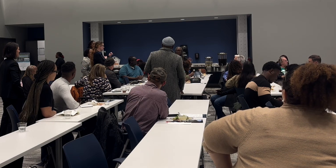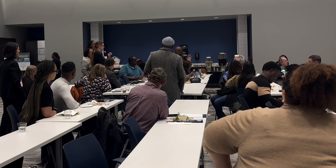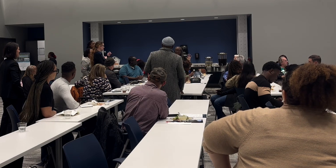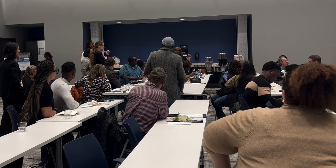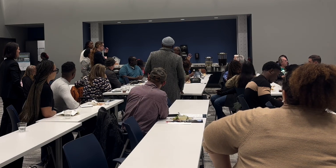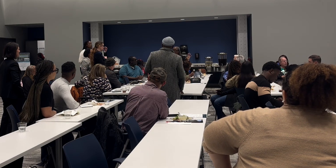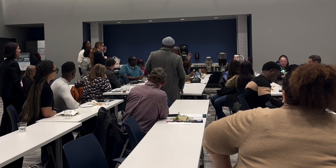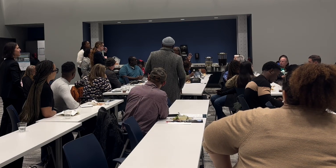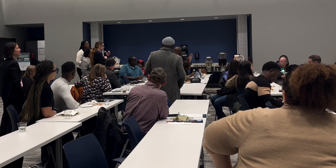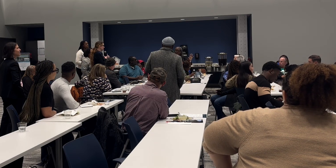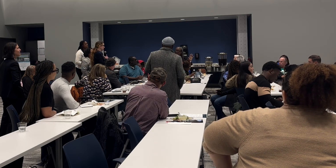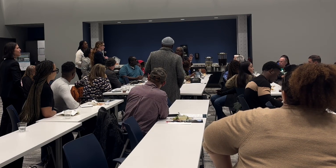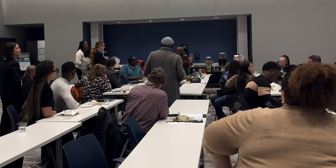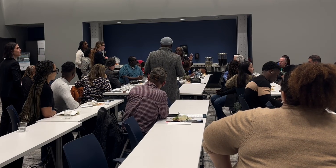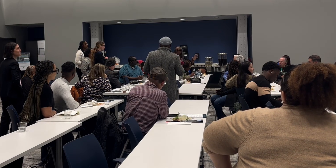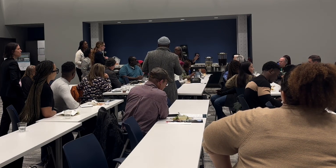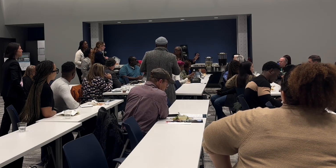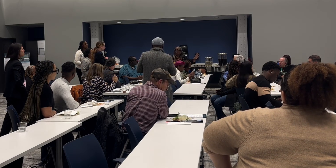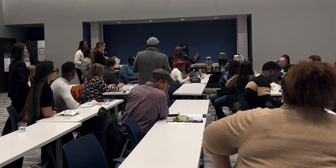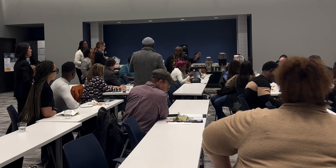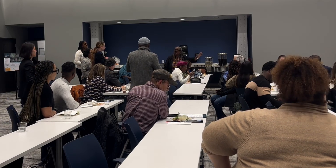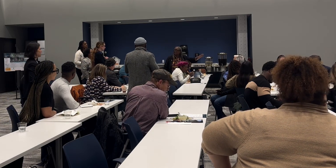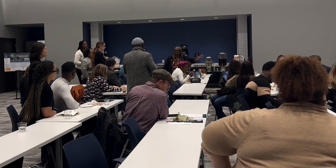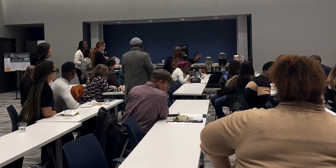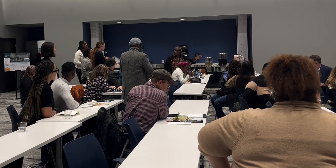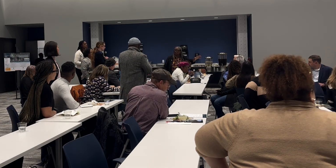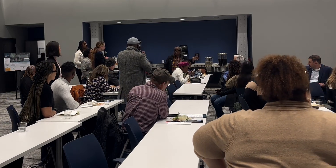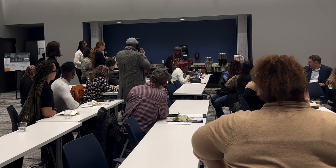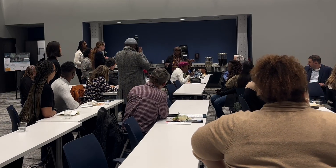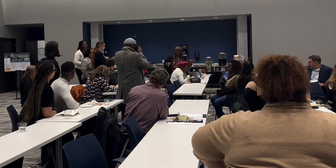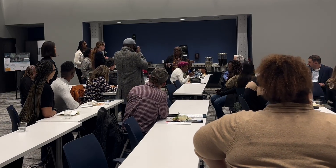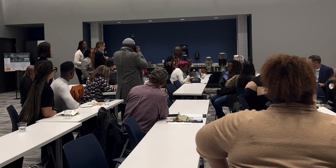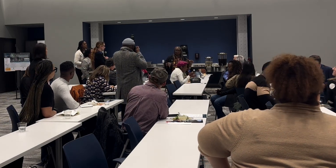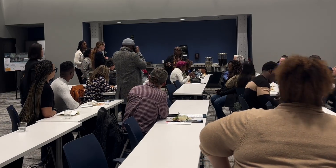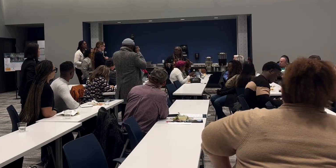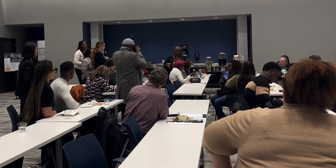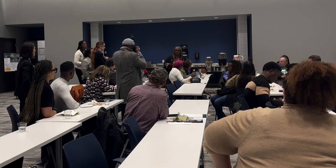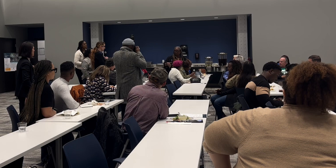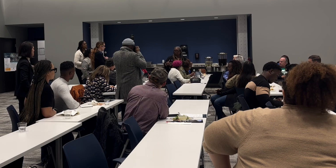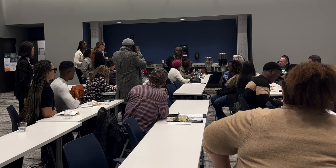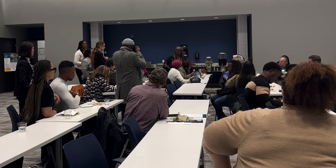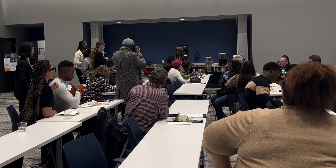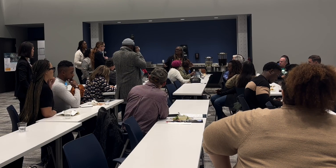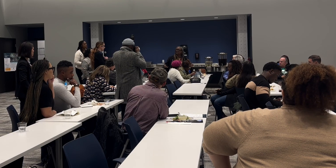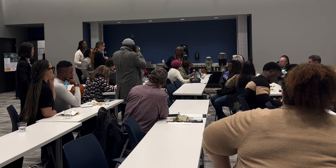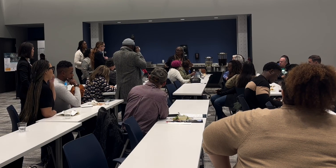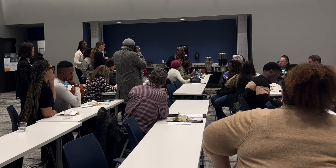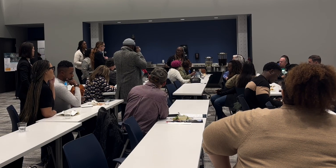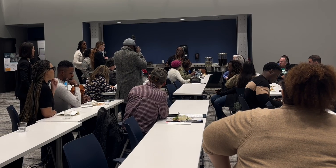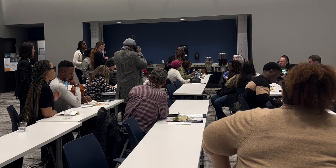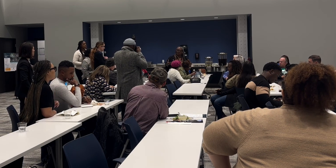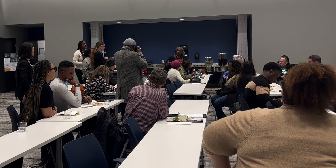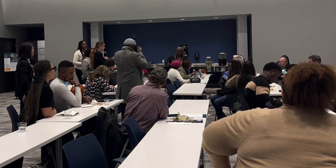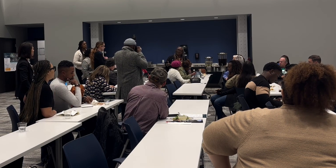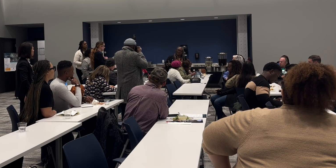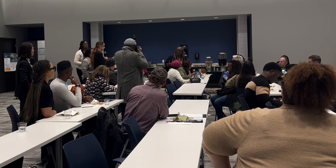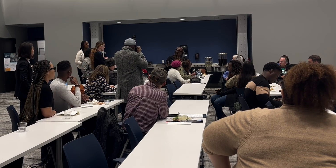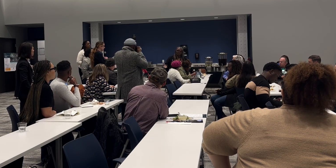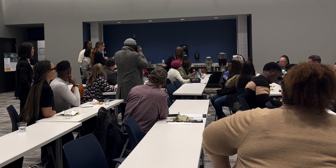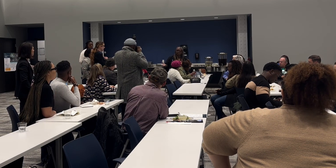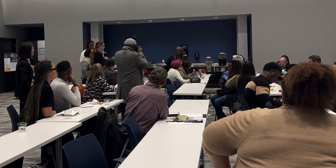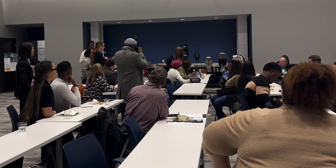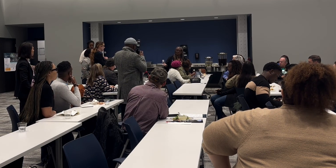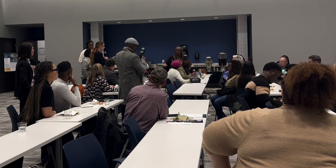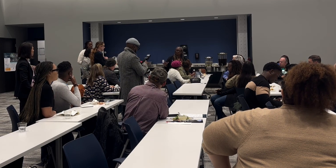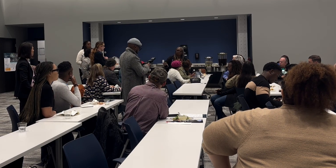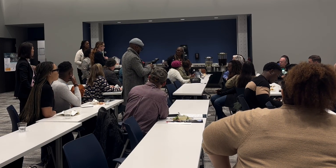I'm looking at it, it's down there at Jefferson and Main Street where you're putting this tank. Right. How